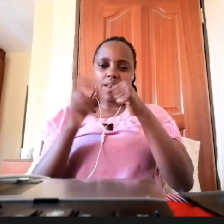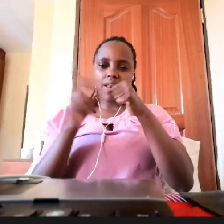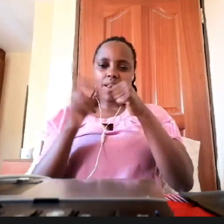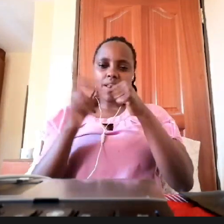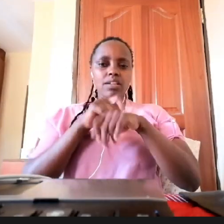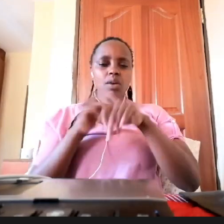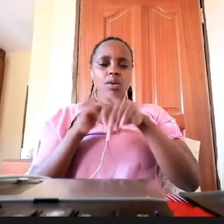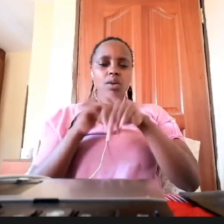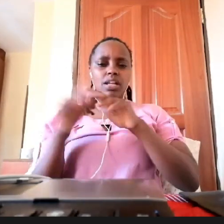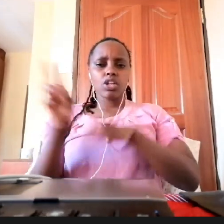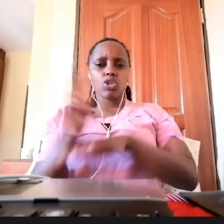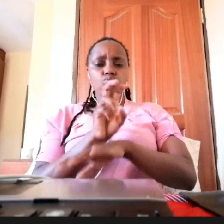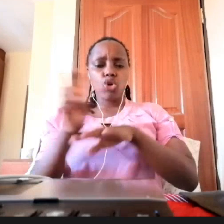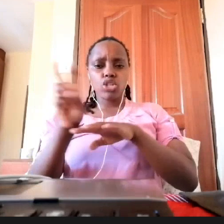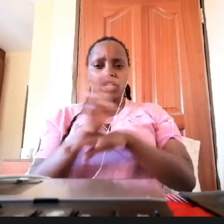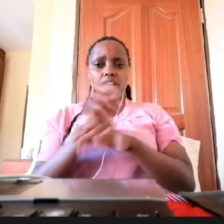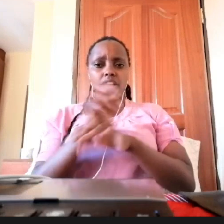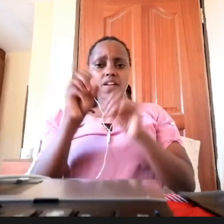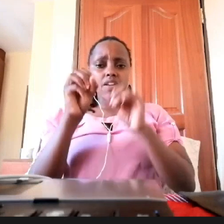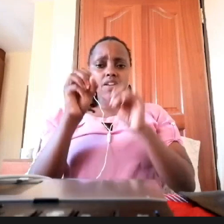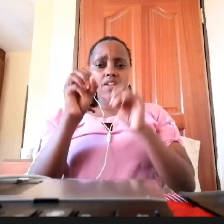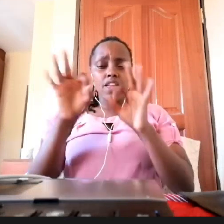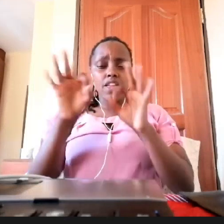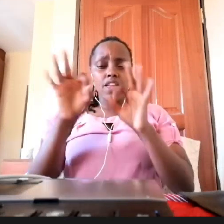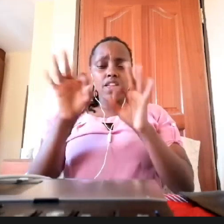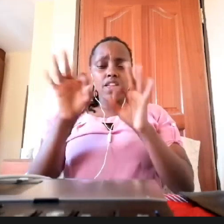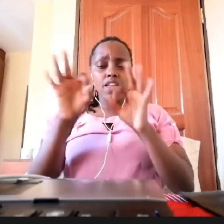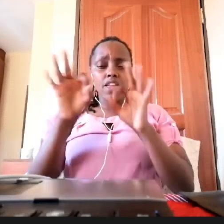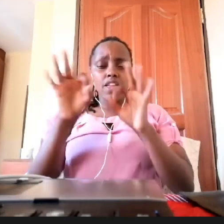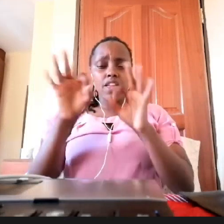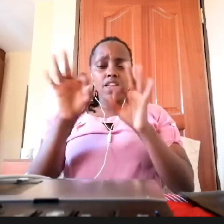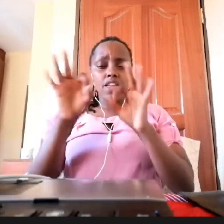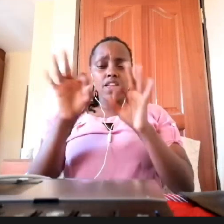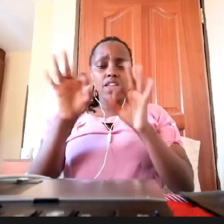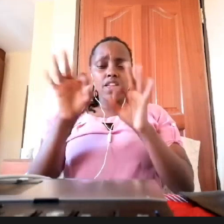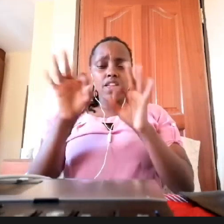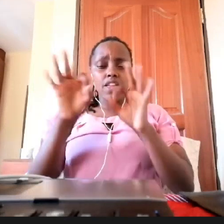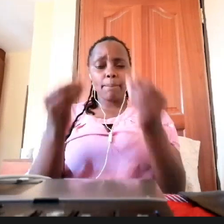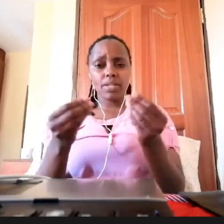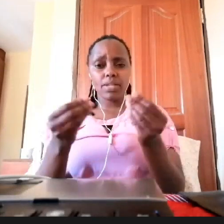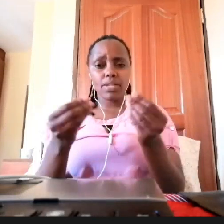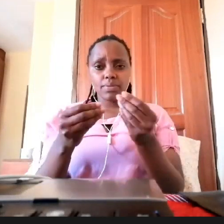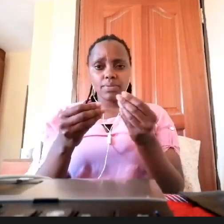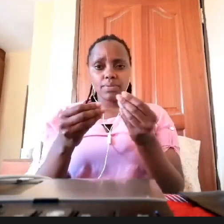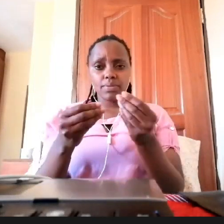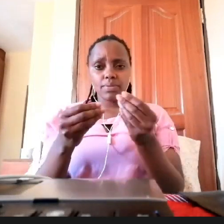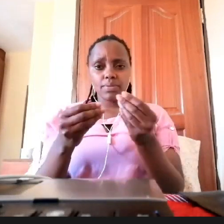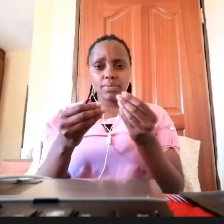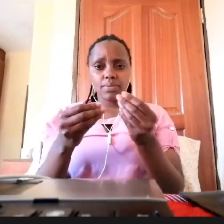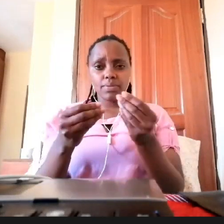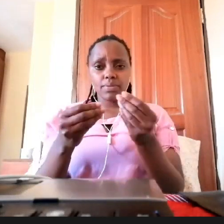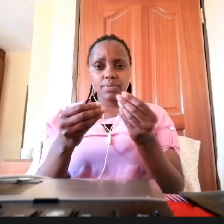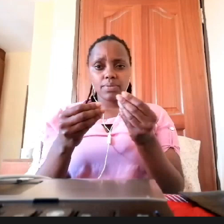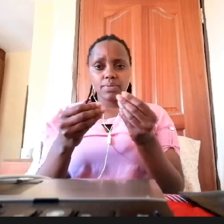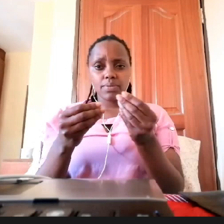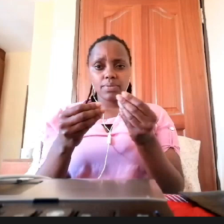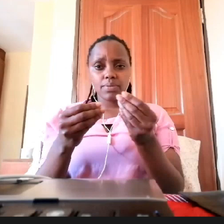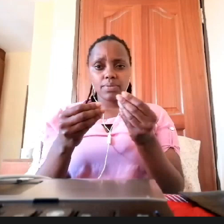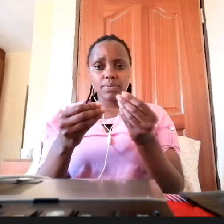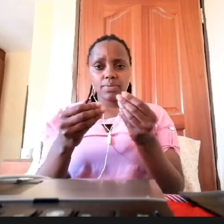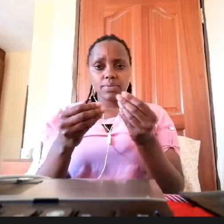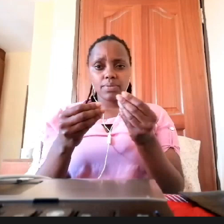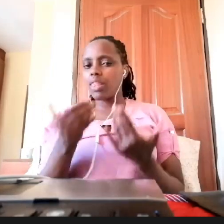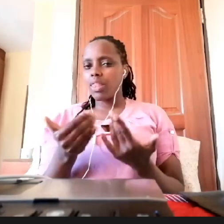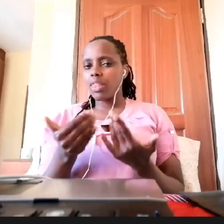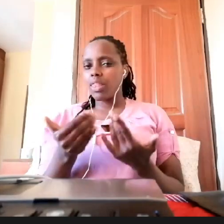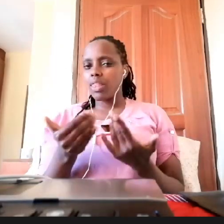started monitoring whether the government was intending to submit a state party report, by when. Of